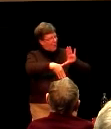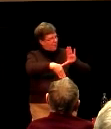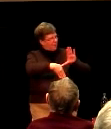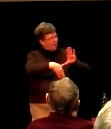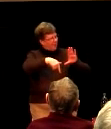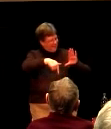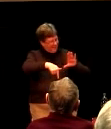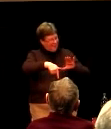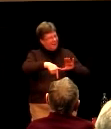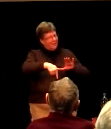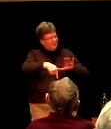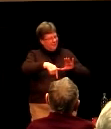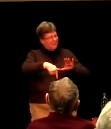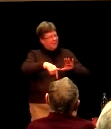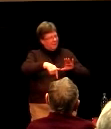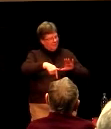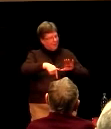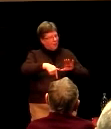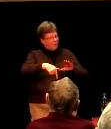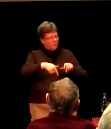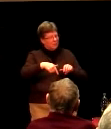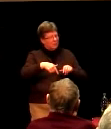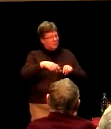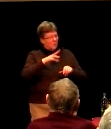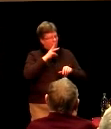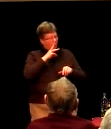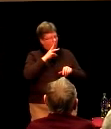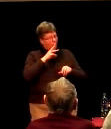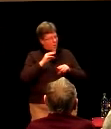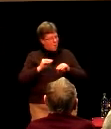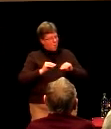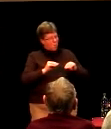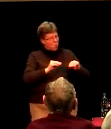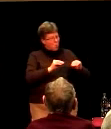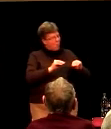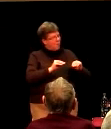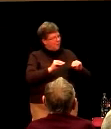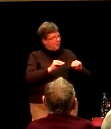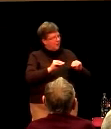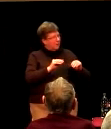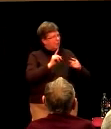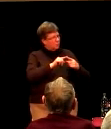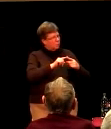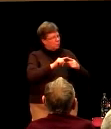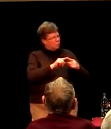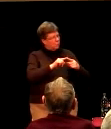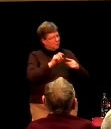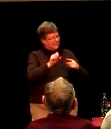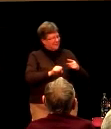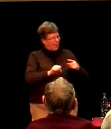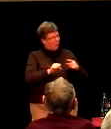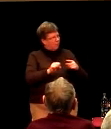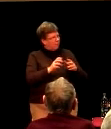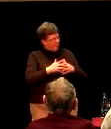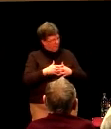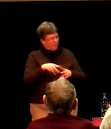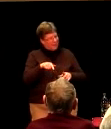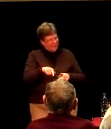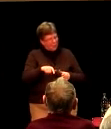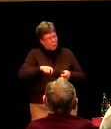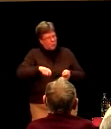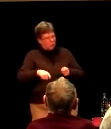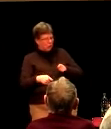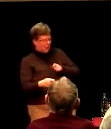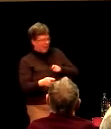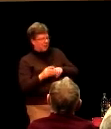warm water moving eastward along the equator towards South America. And it would change the way the